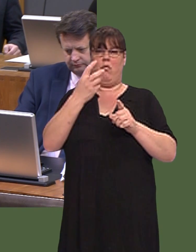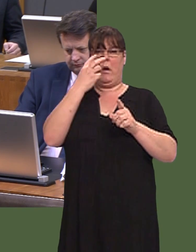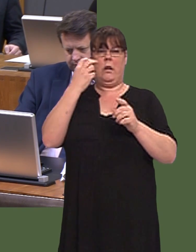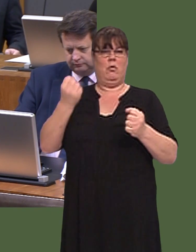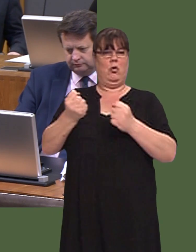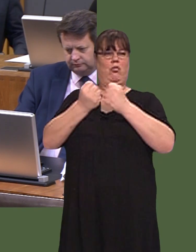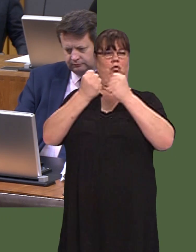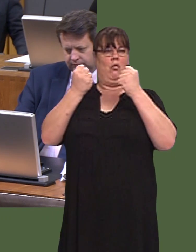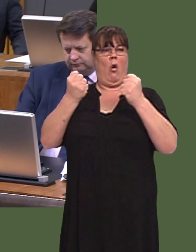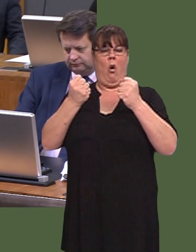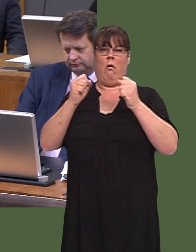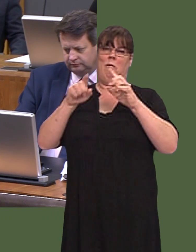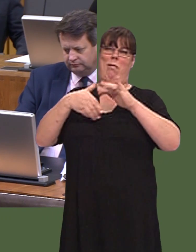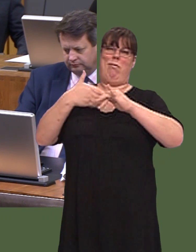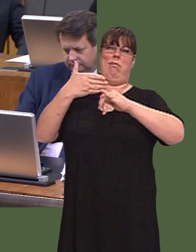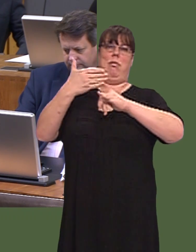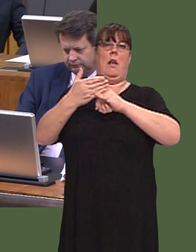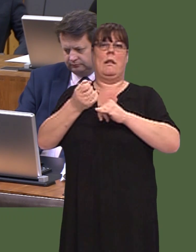stage. Caroline Jones.